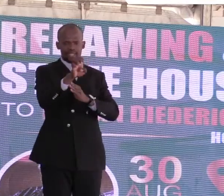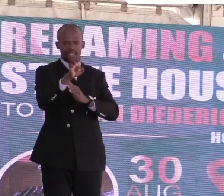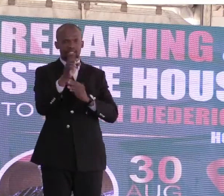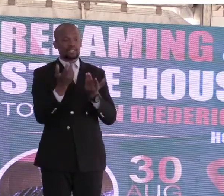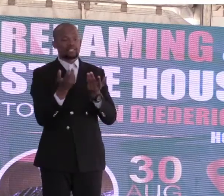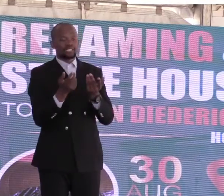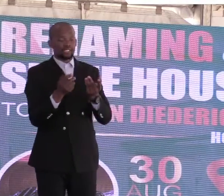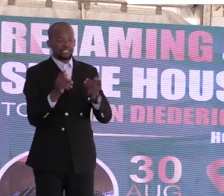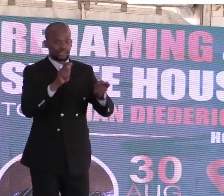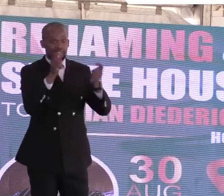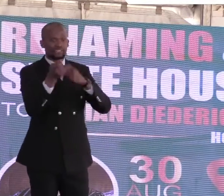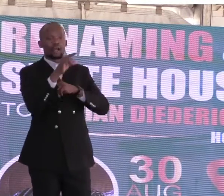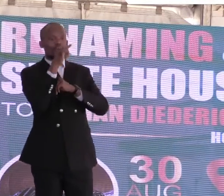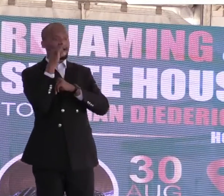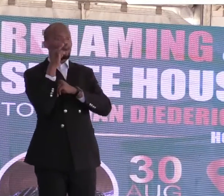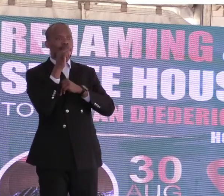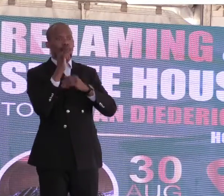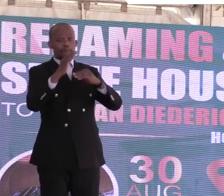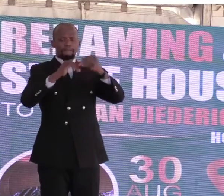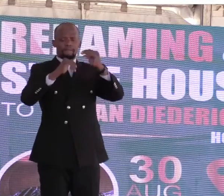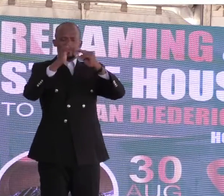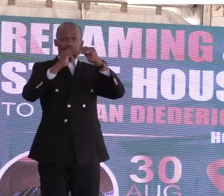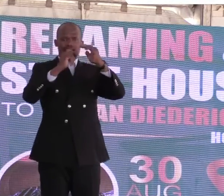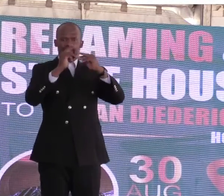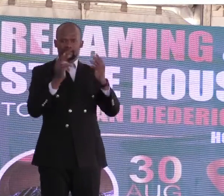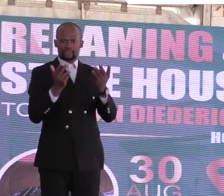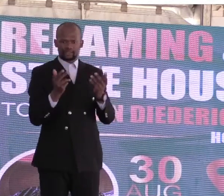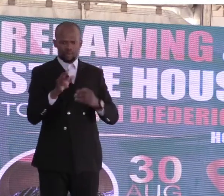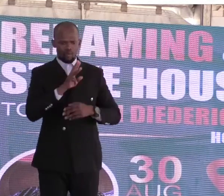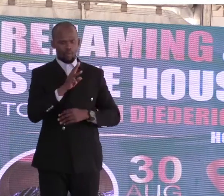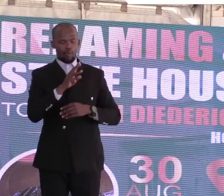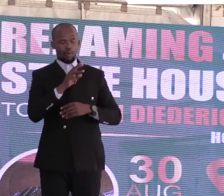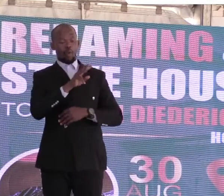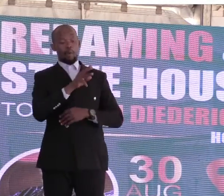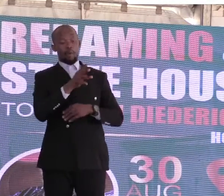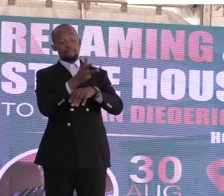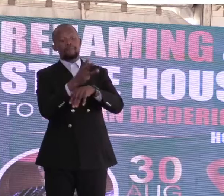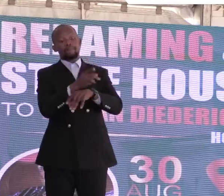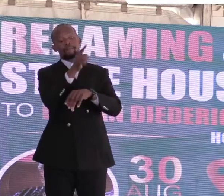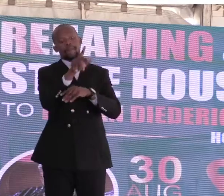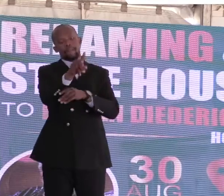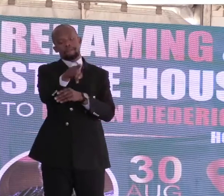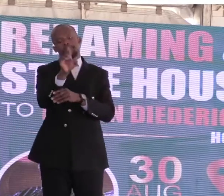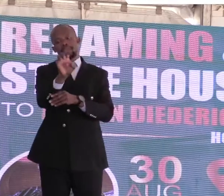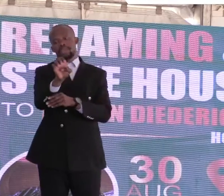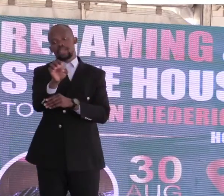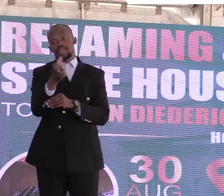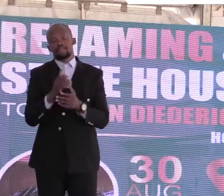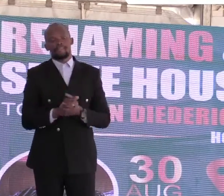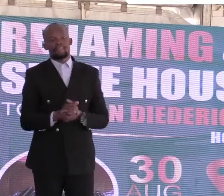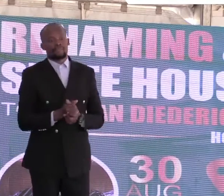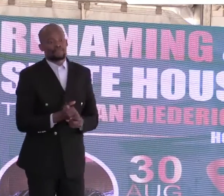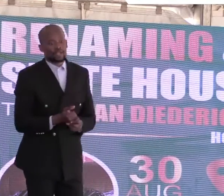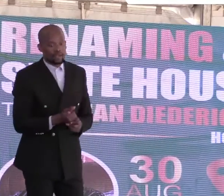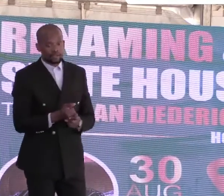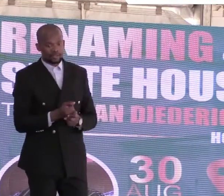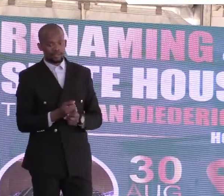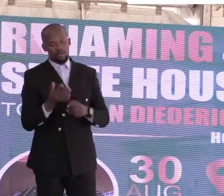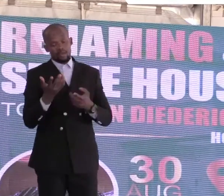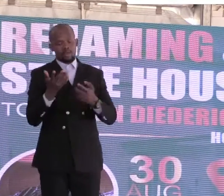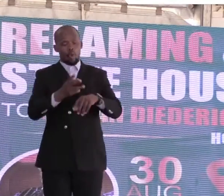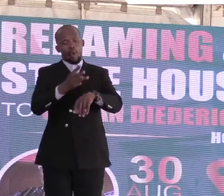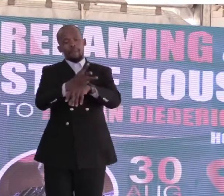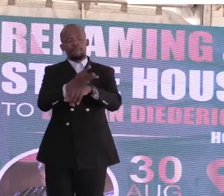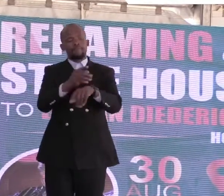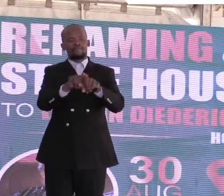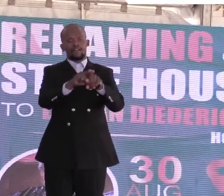of buildings again. Ngomama baseBhayi abathe bathatha ugxathu olukhulu, omama bafana